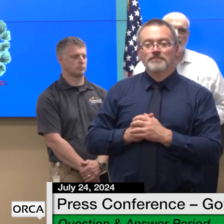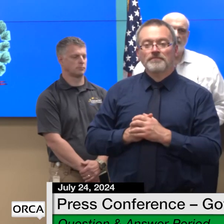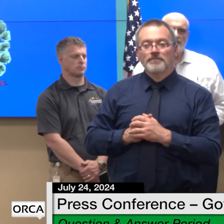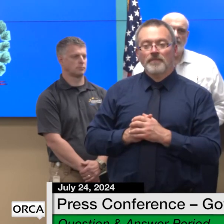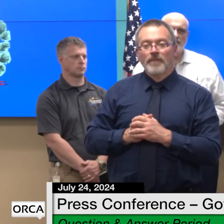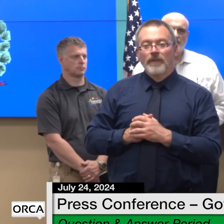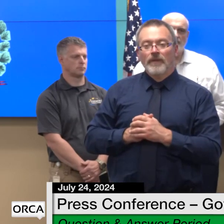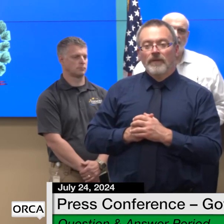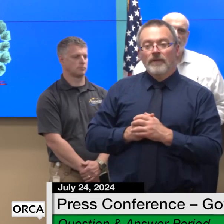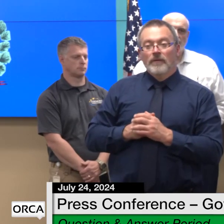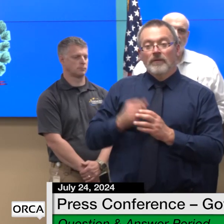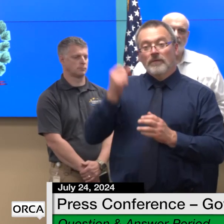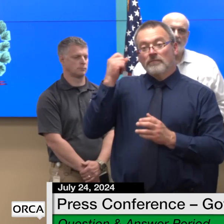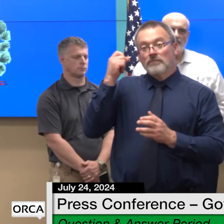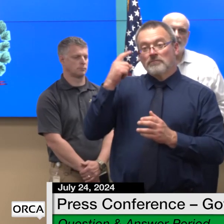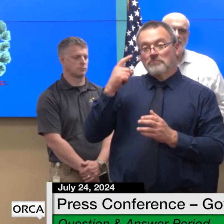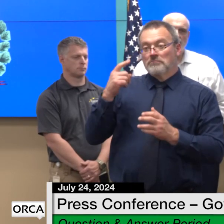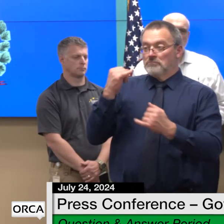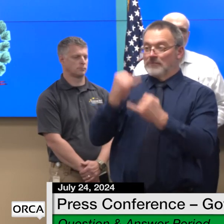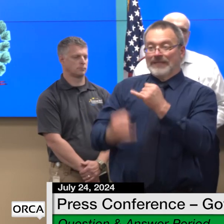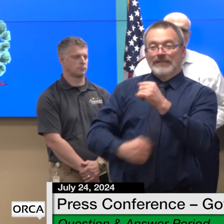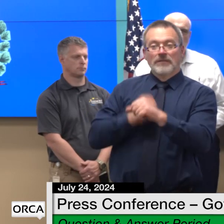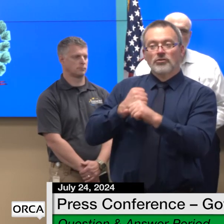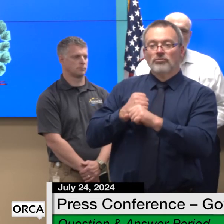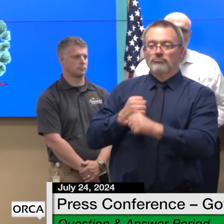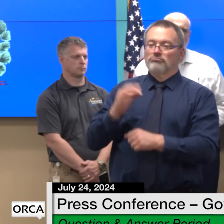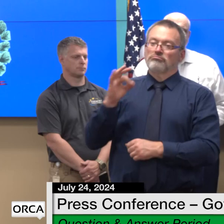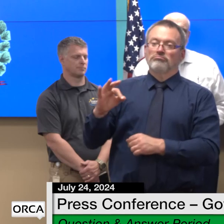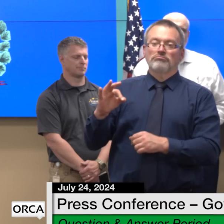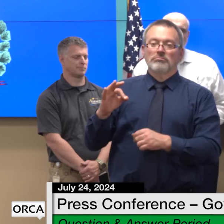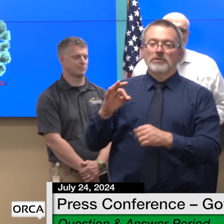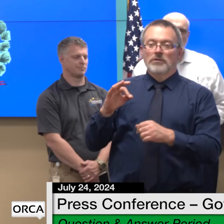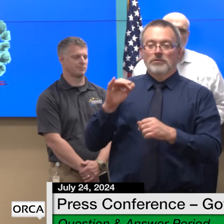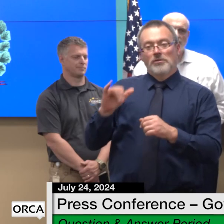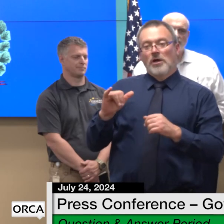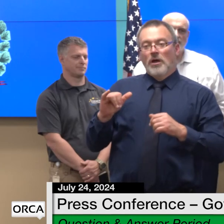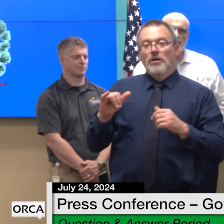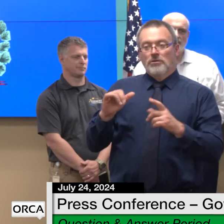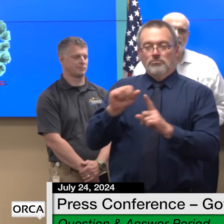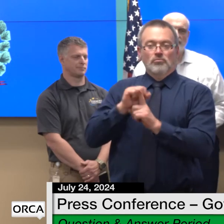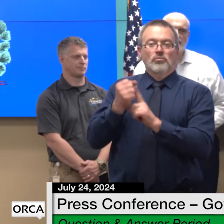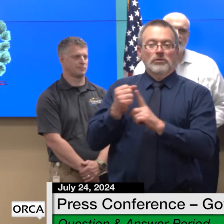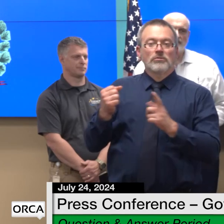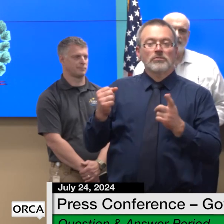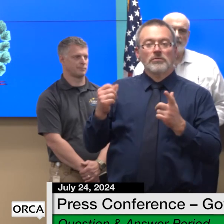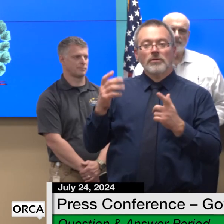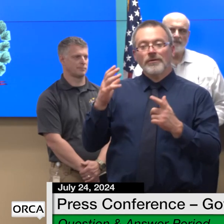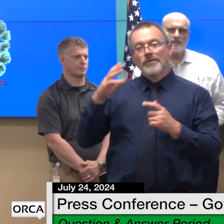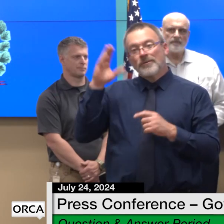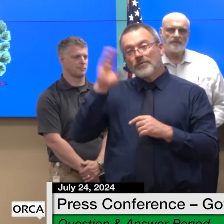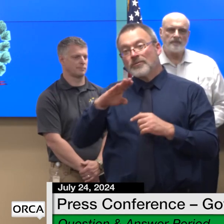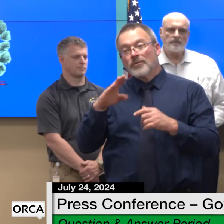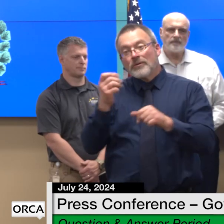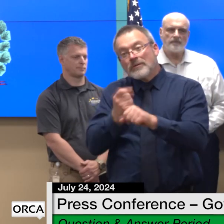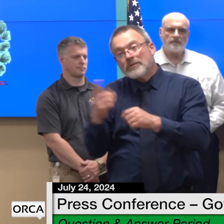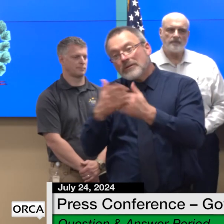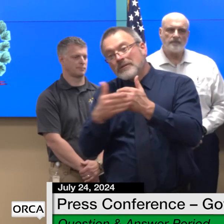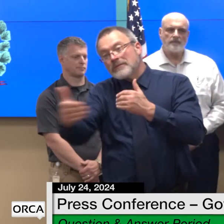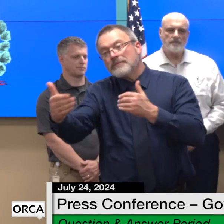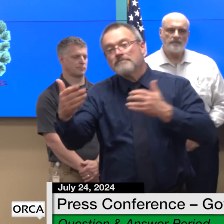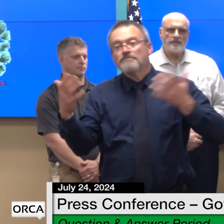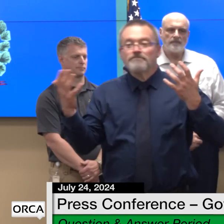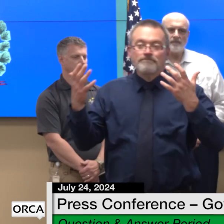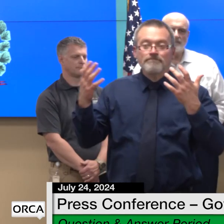we ended the year in good shape. I always worry about the year coming up, but especially with all the damage.